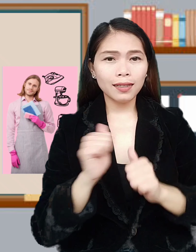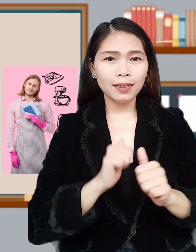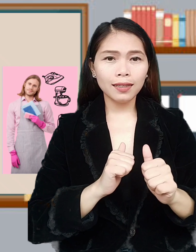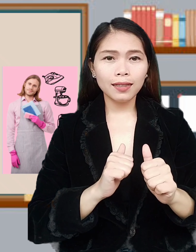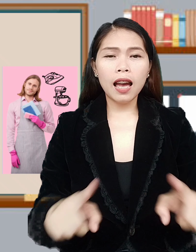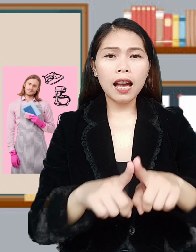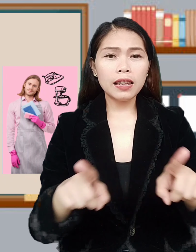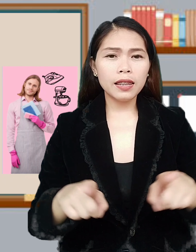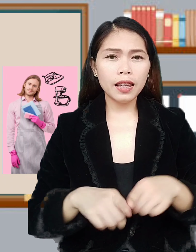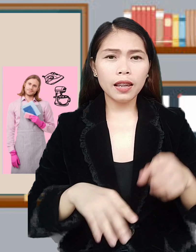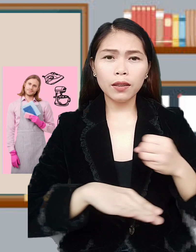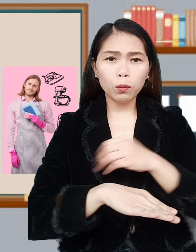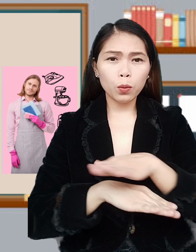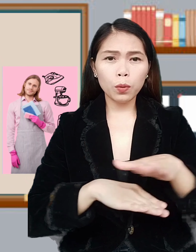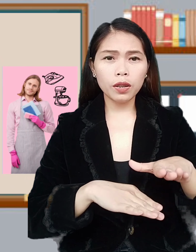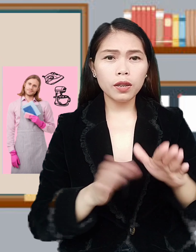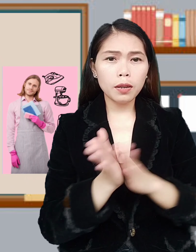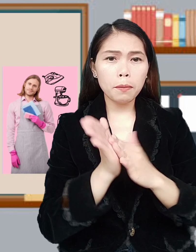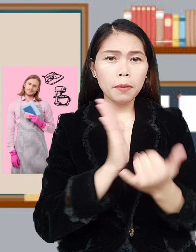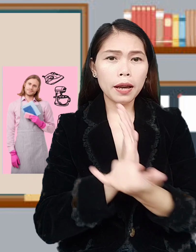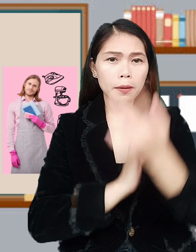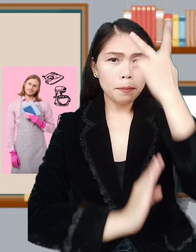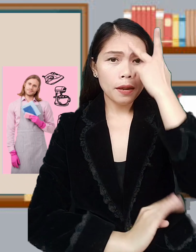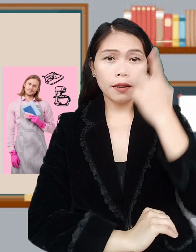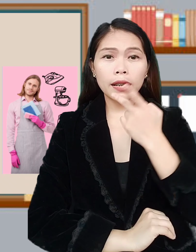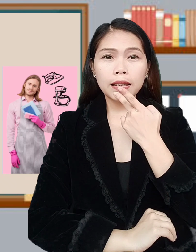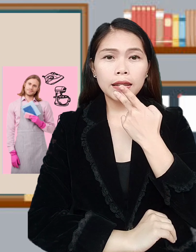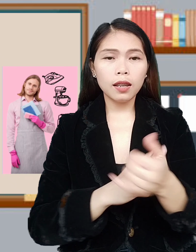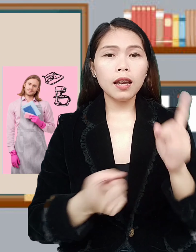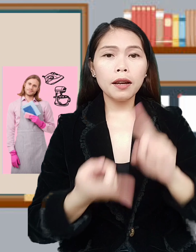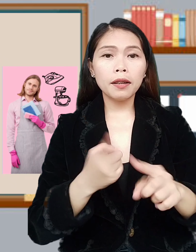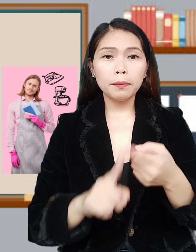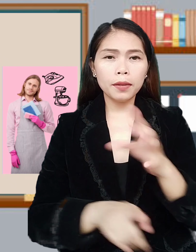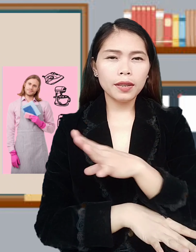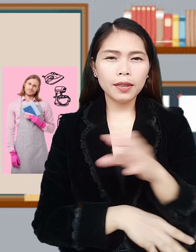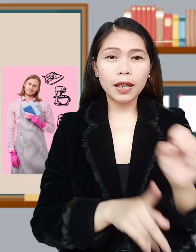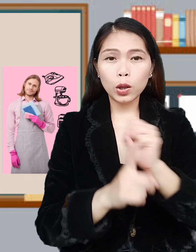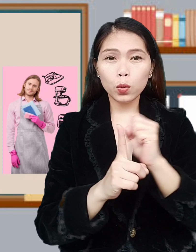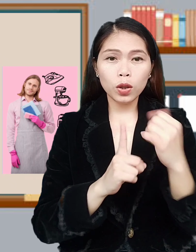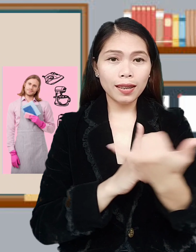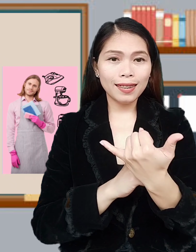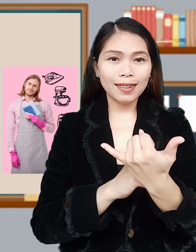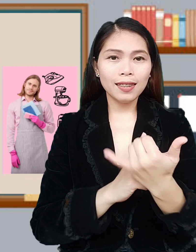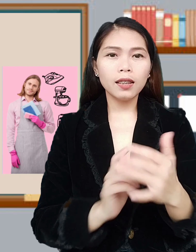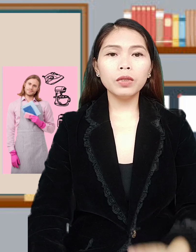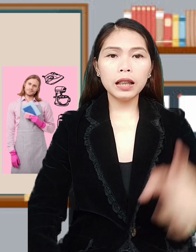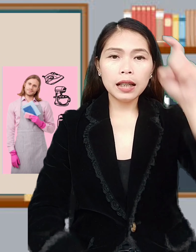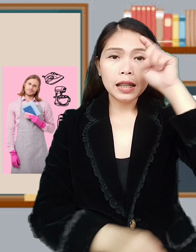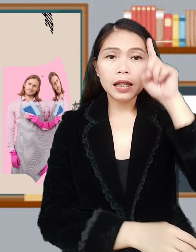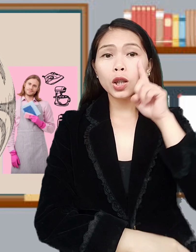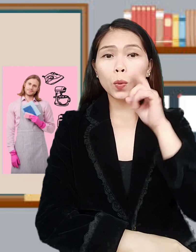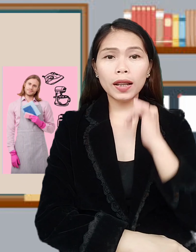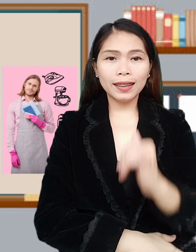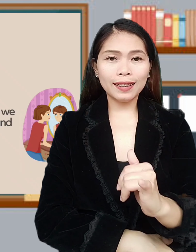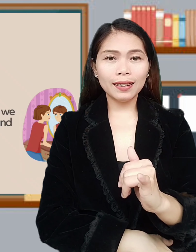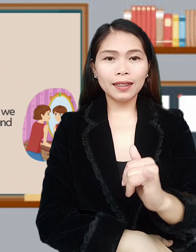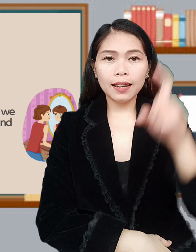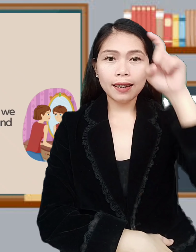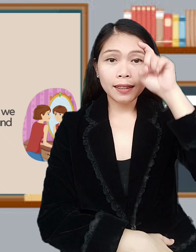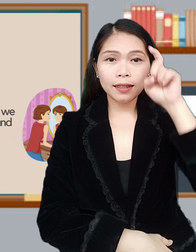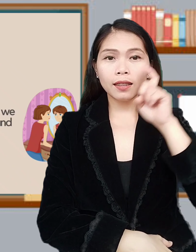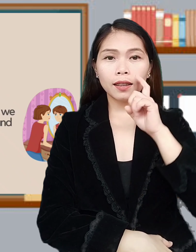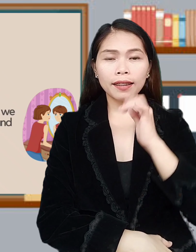act, as influenced by parents, peers, and society.